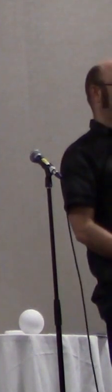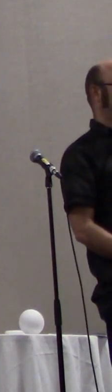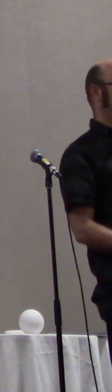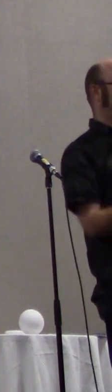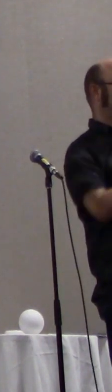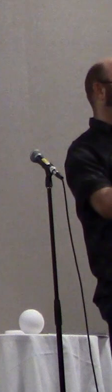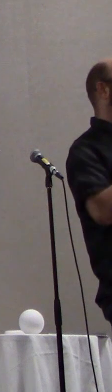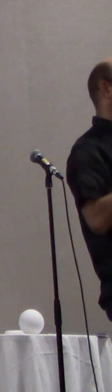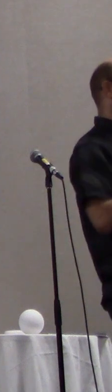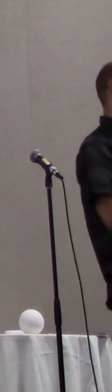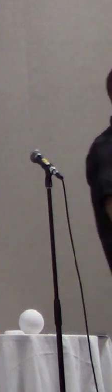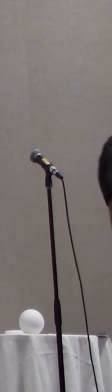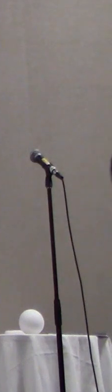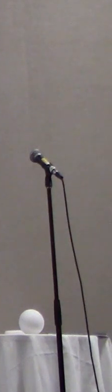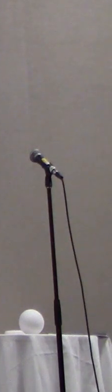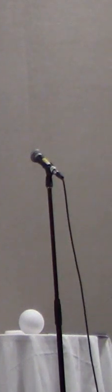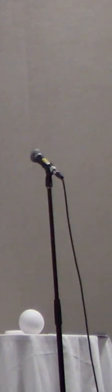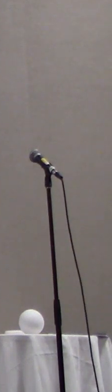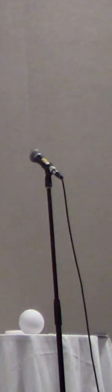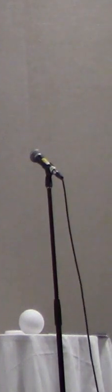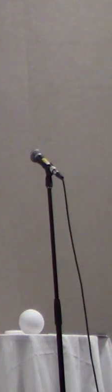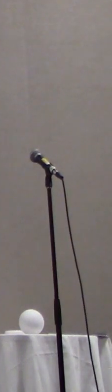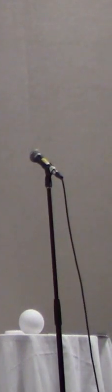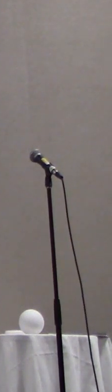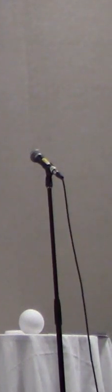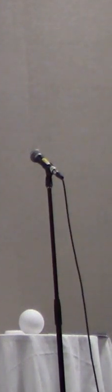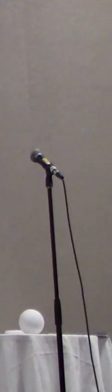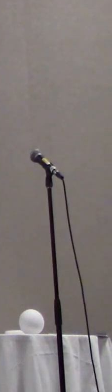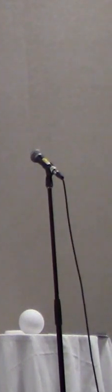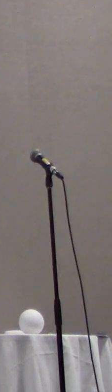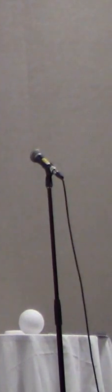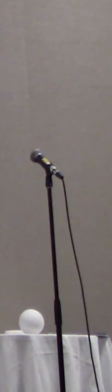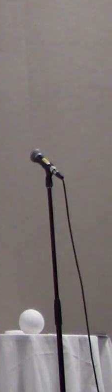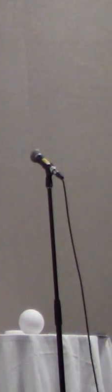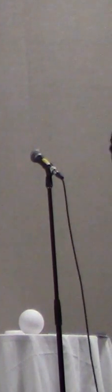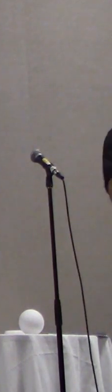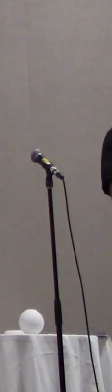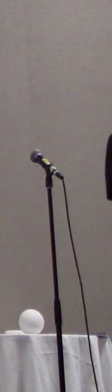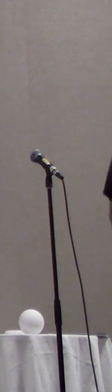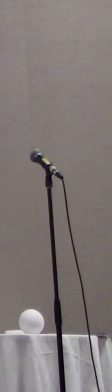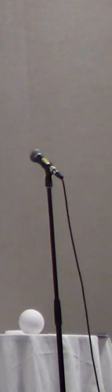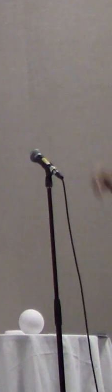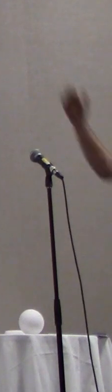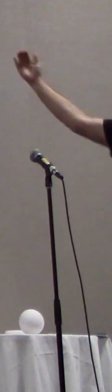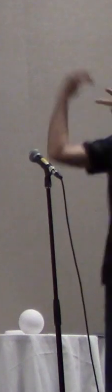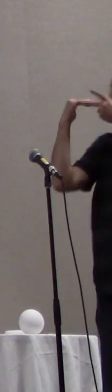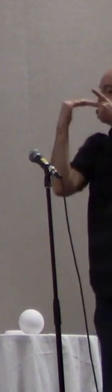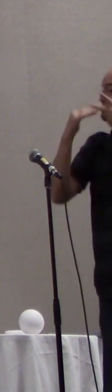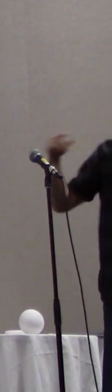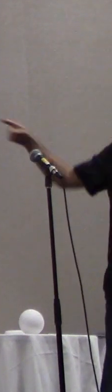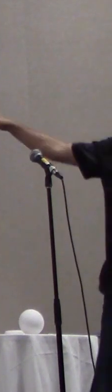I'm waiting on the answer. Take my workshop and I'll tell you if it's true or false. Don't say yes or no now. Come to my workshop and you'll find